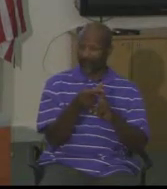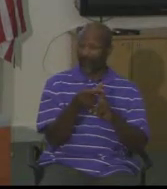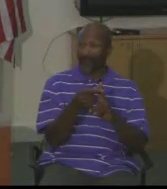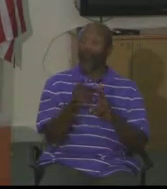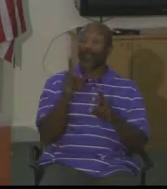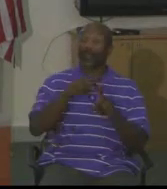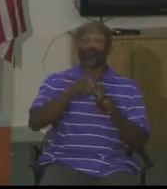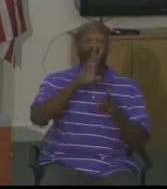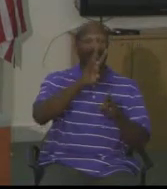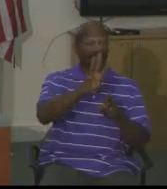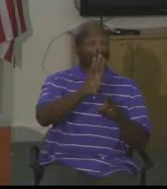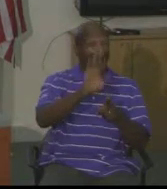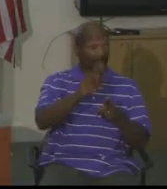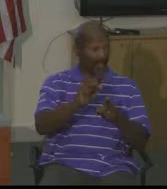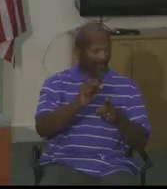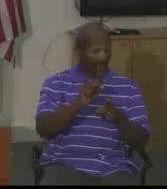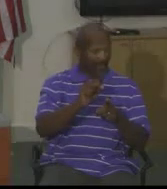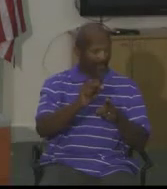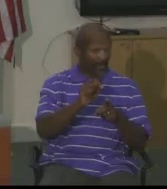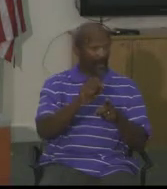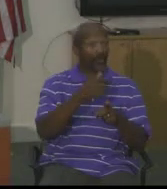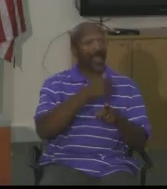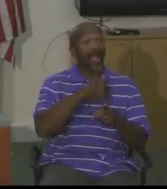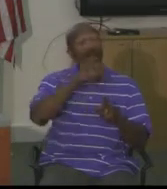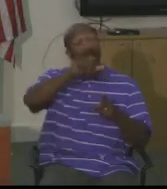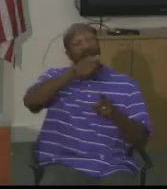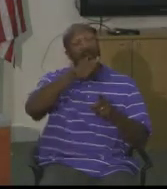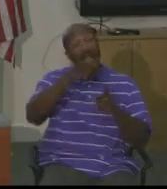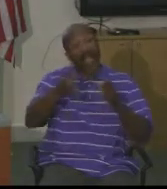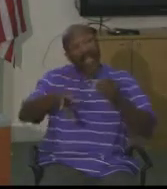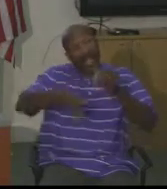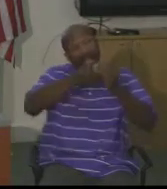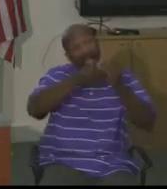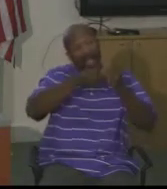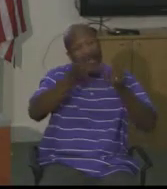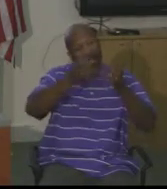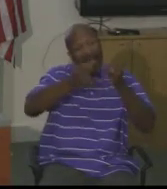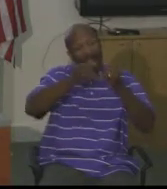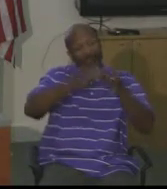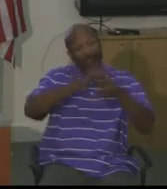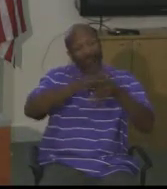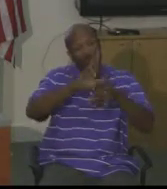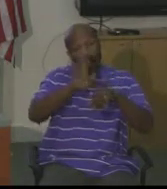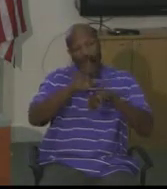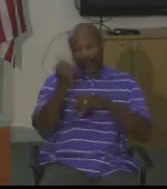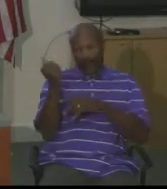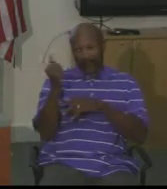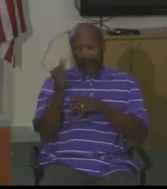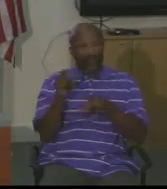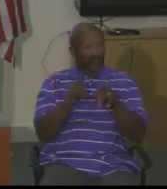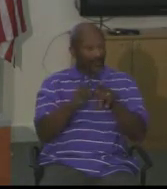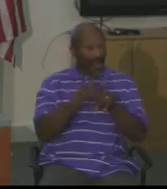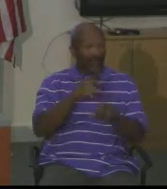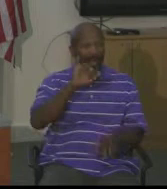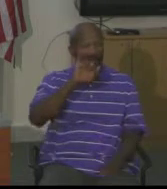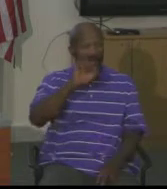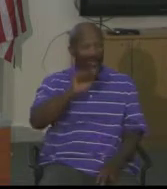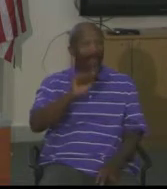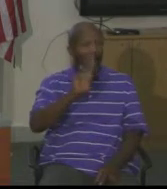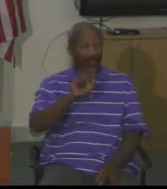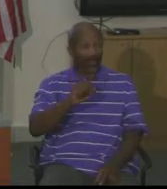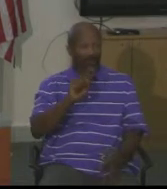And to get to 64 bits, they added this little part on the right. So again, just like the ISO bus, the